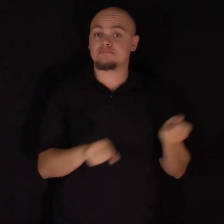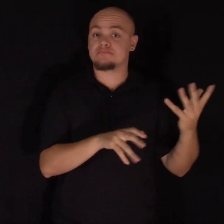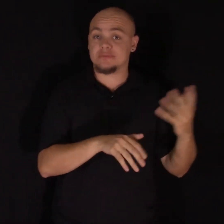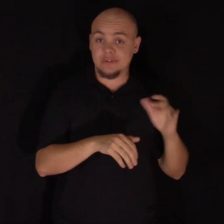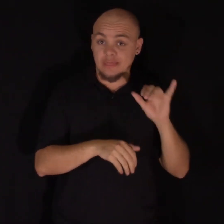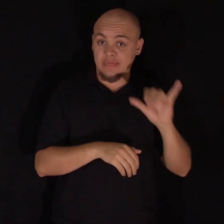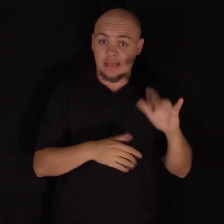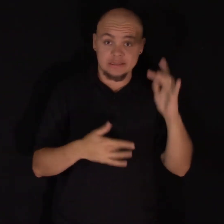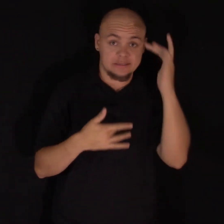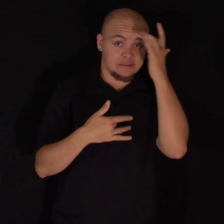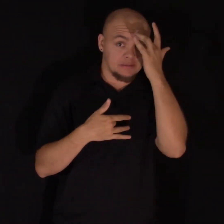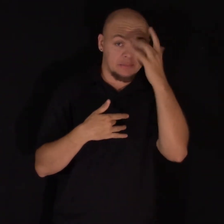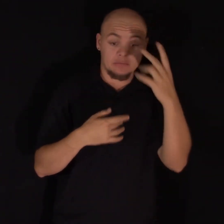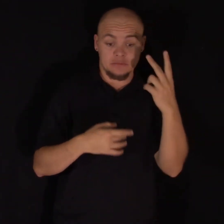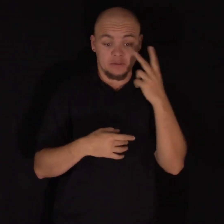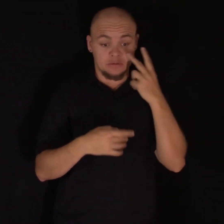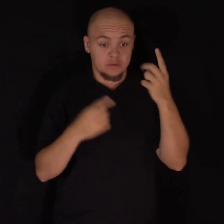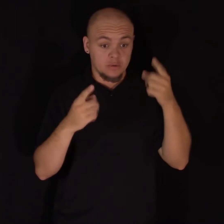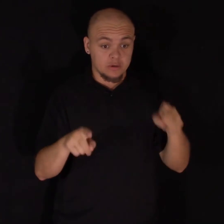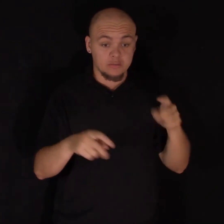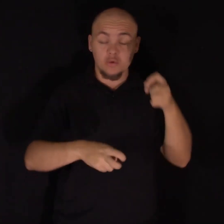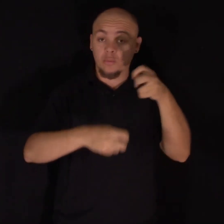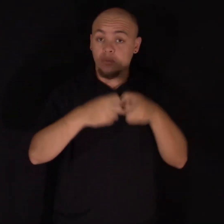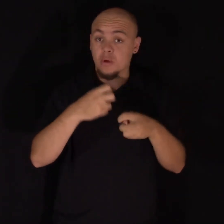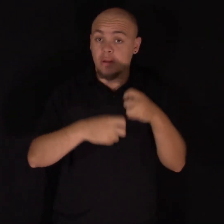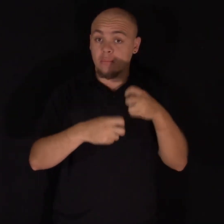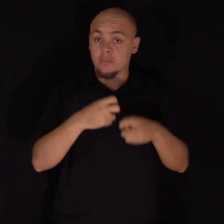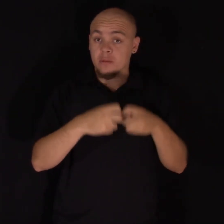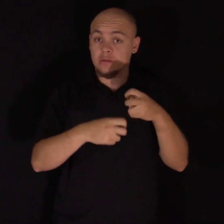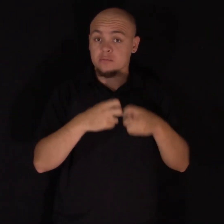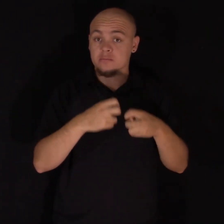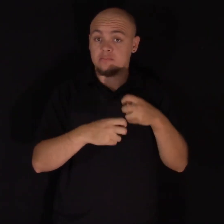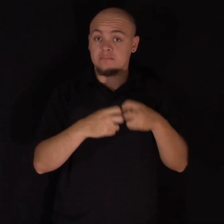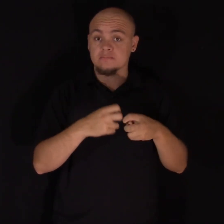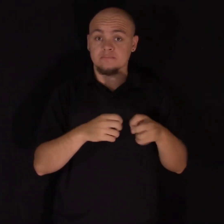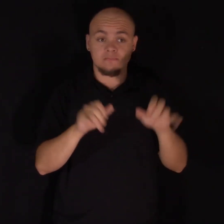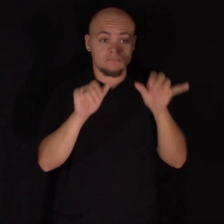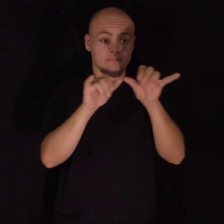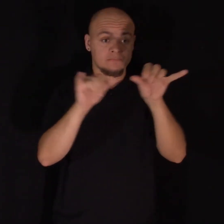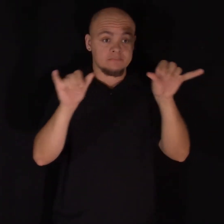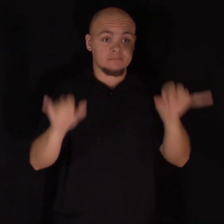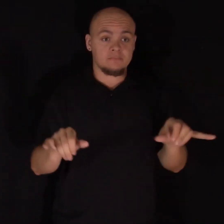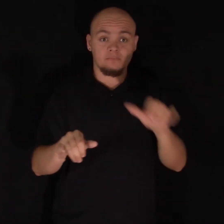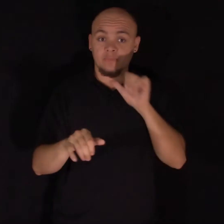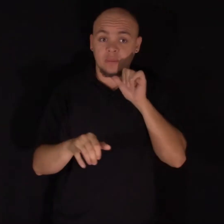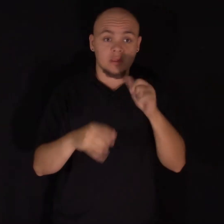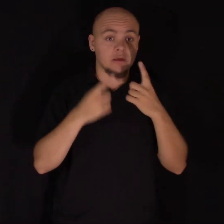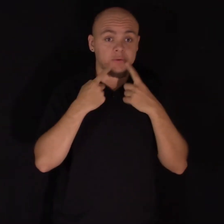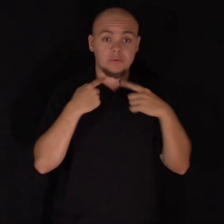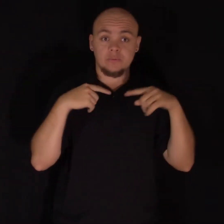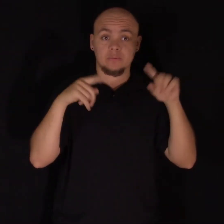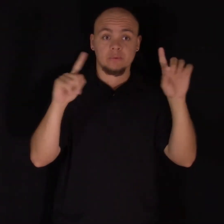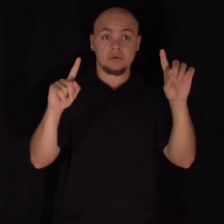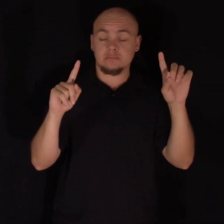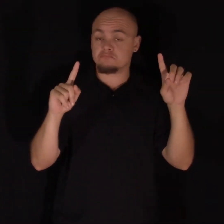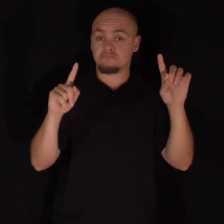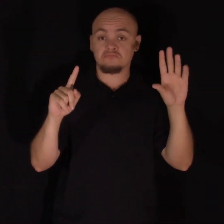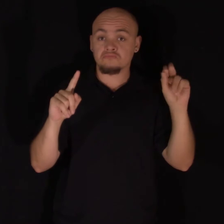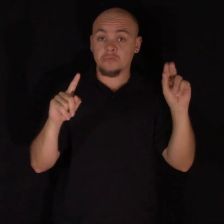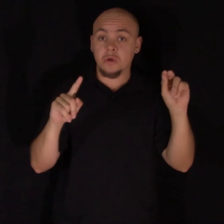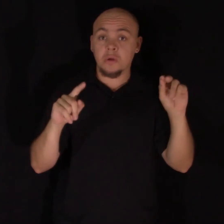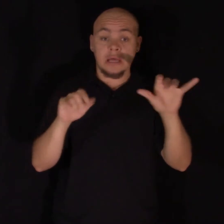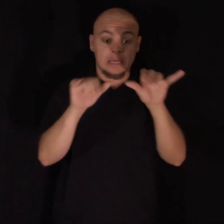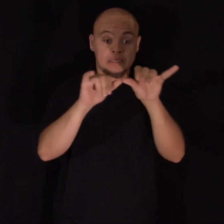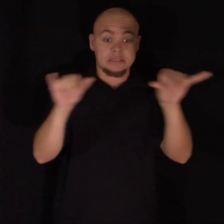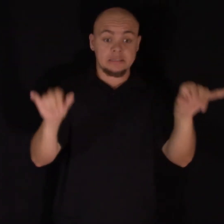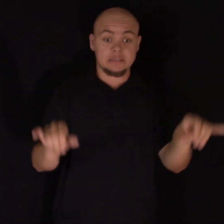as you look at what went on, the problem wasn't that there was a system that didn't work well enough. The problem was that we didn't